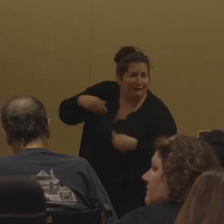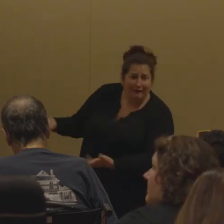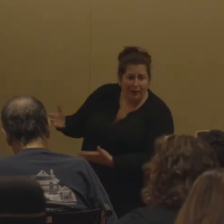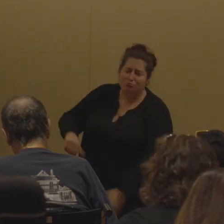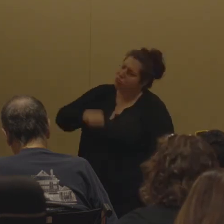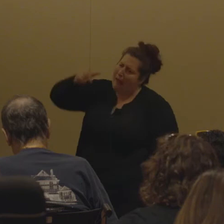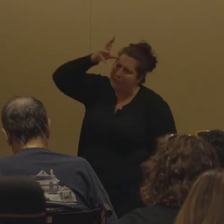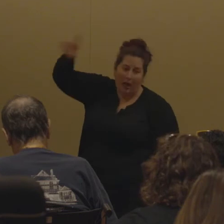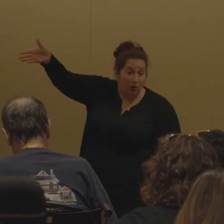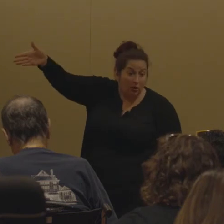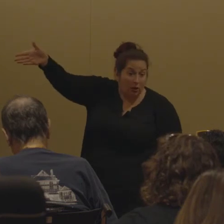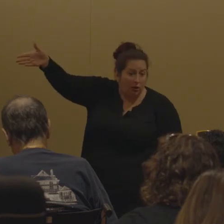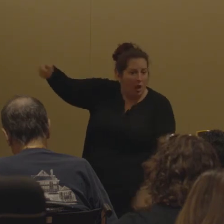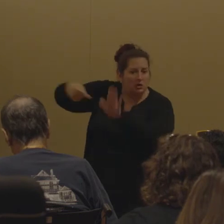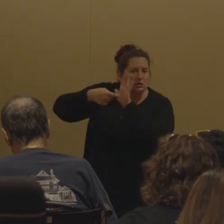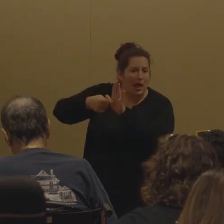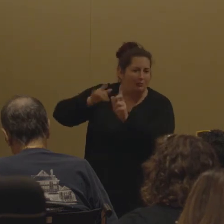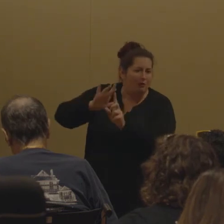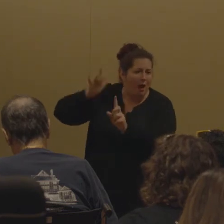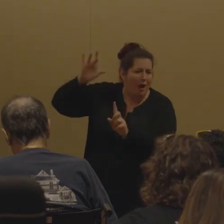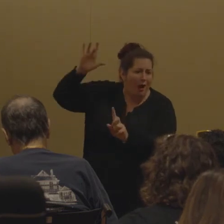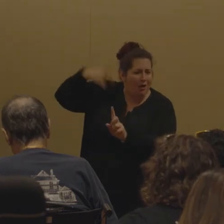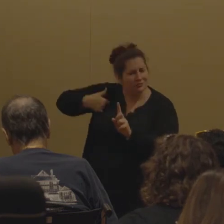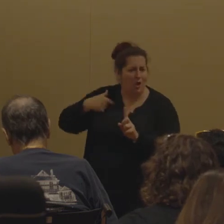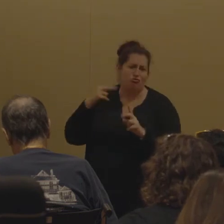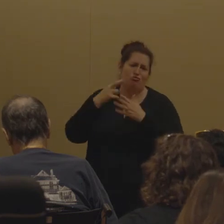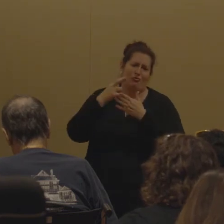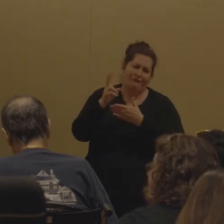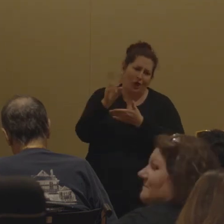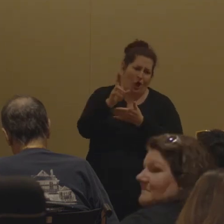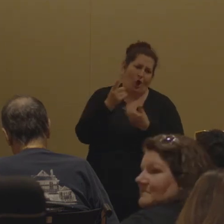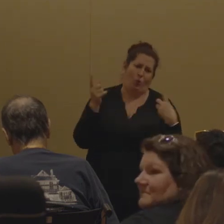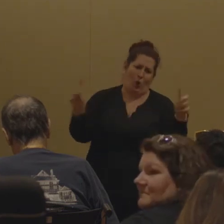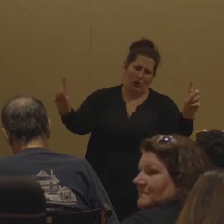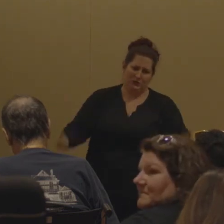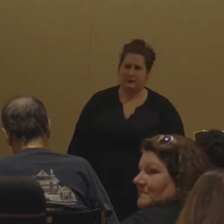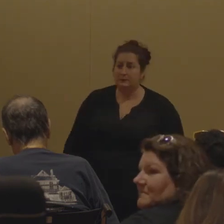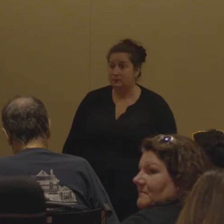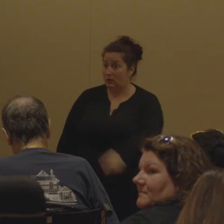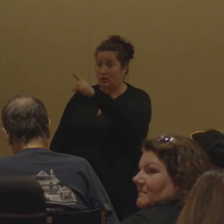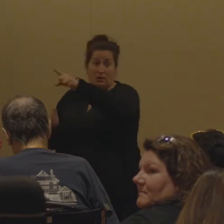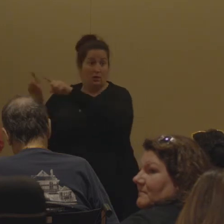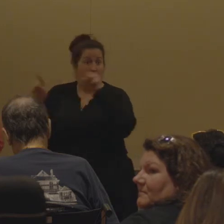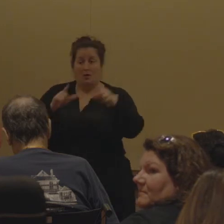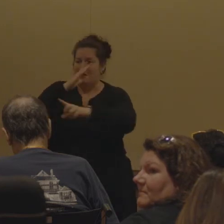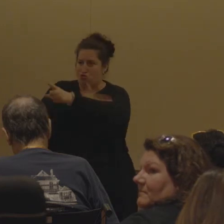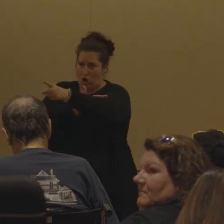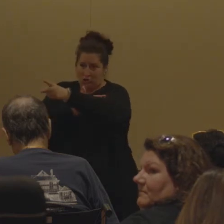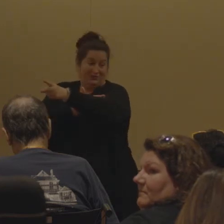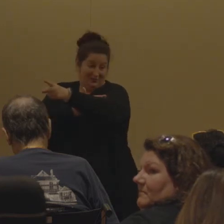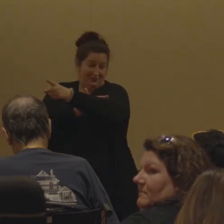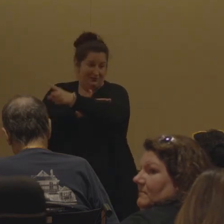proud dad, living example of how well Voc Rehab works. Do you have a question? No, I just wanted to say my daughter is